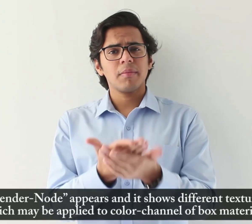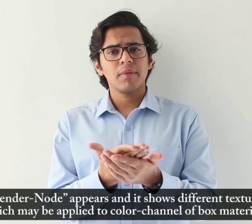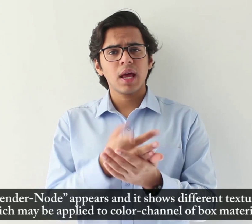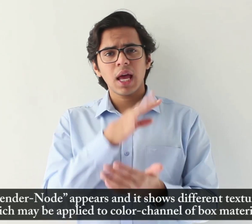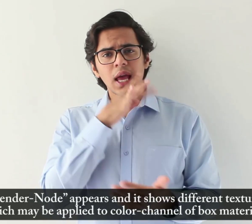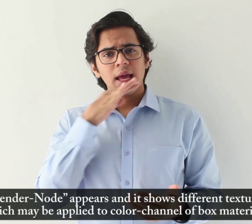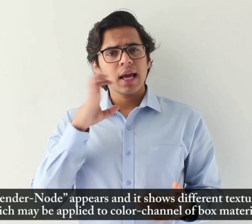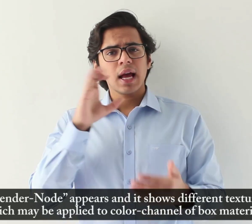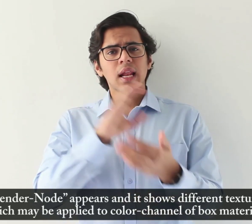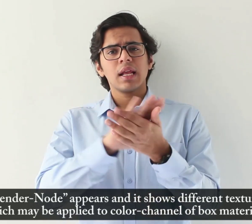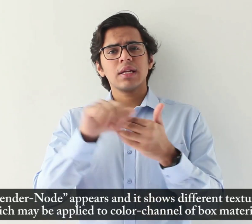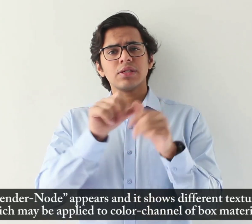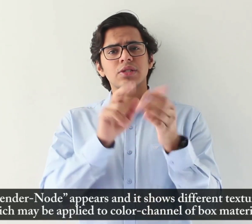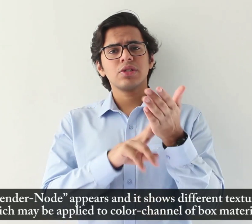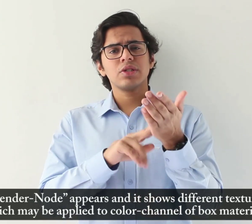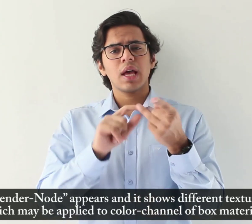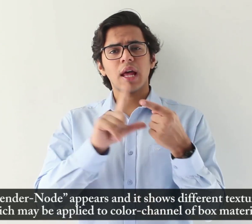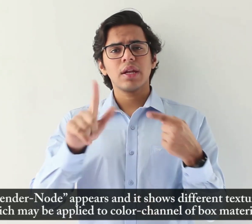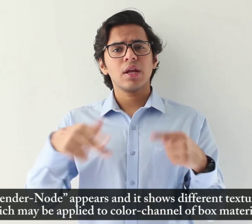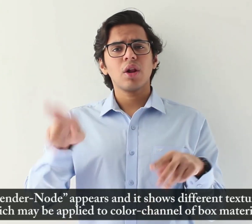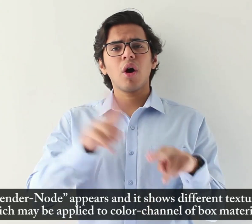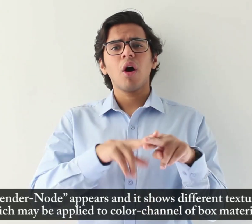color channel of box material.